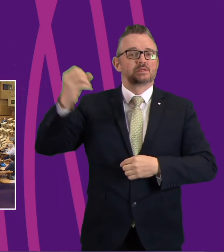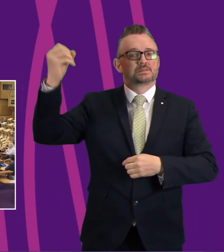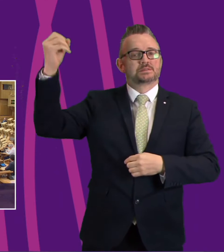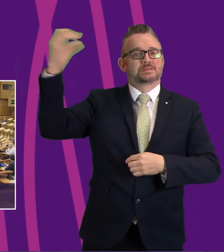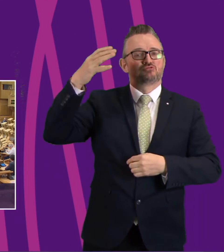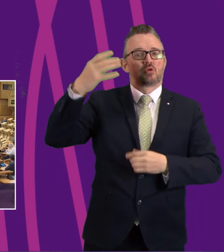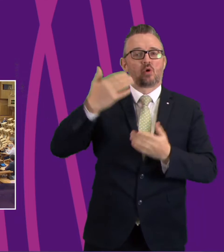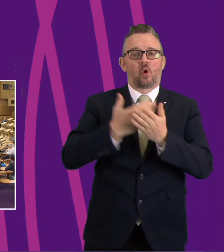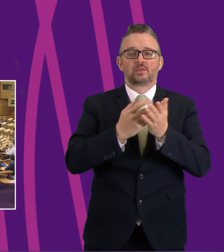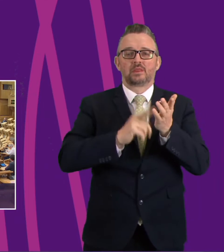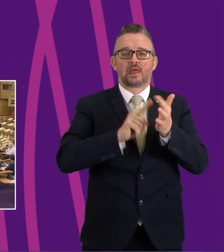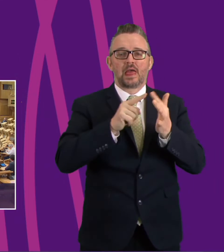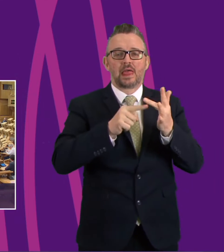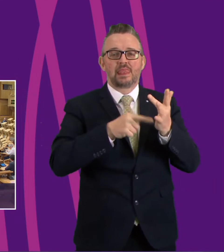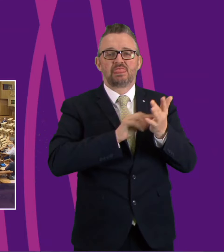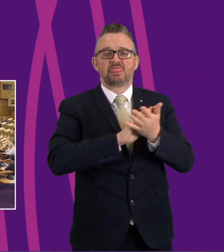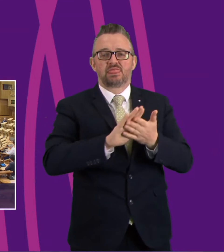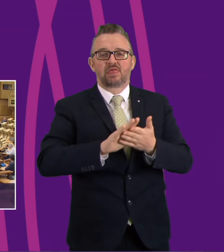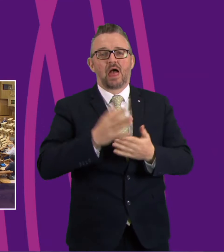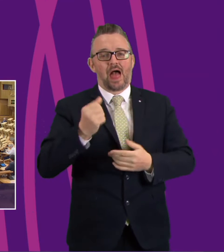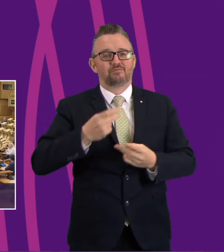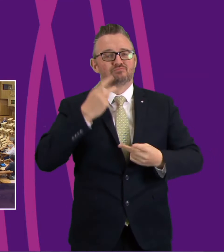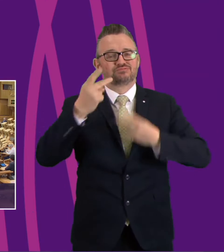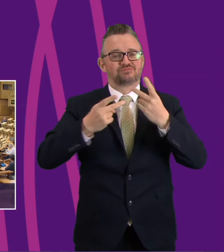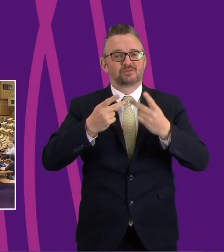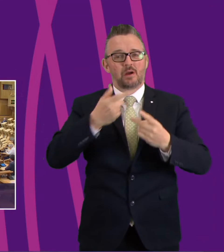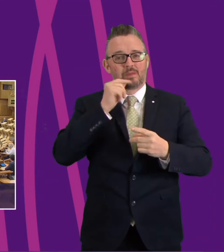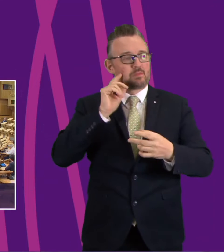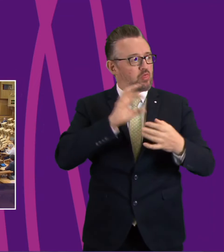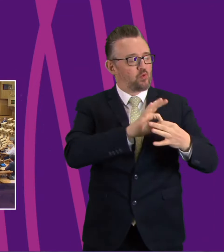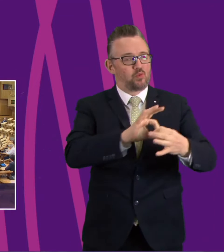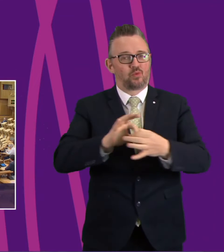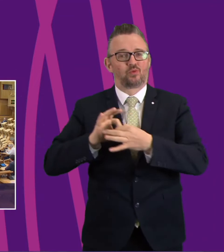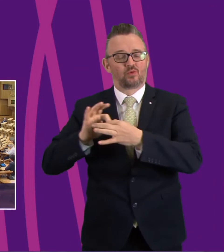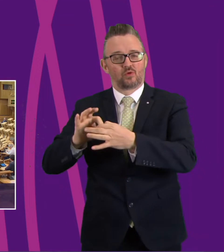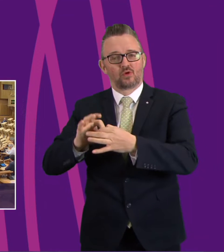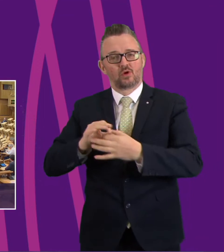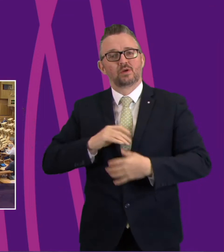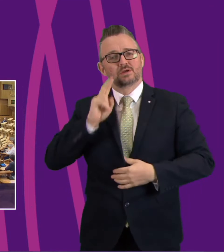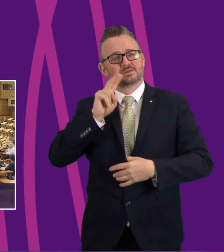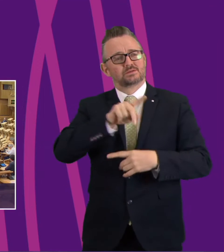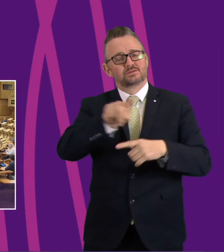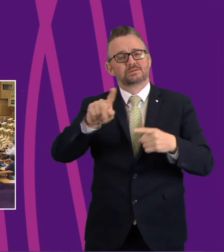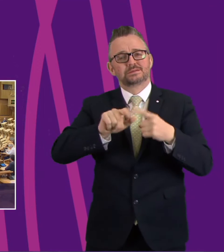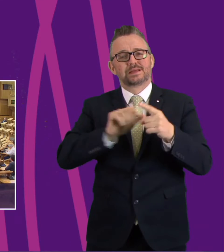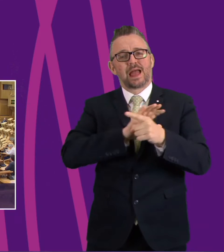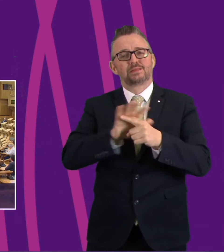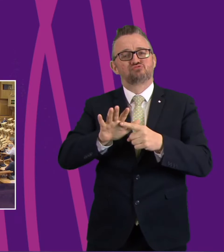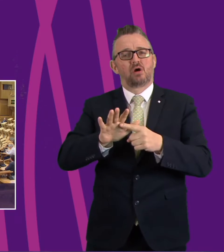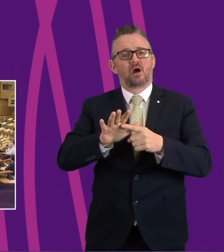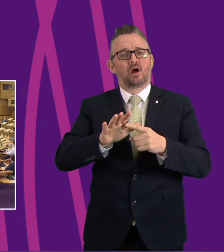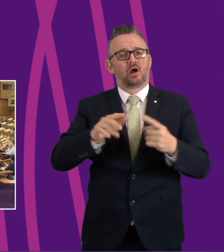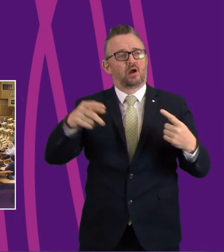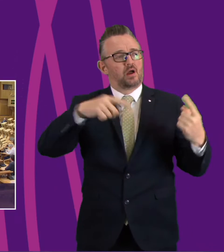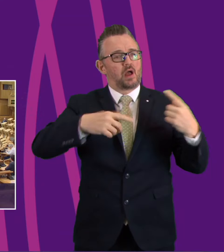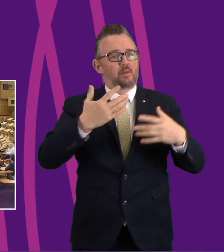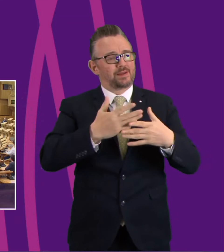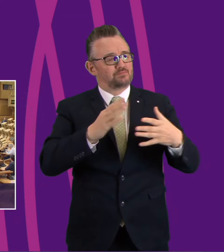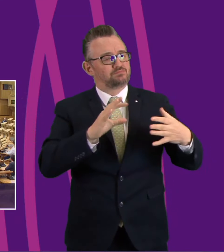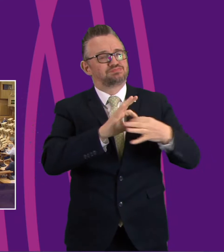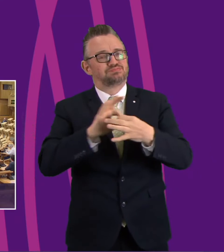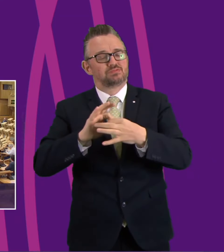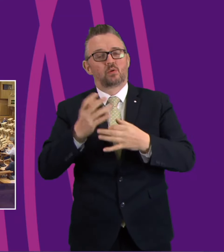Leith. I was heartened to see many Edinburgh Interfaith community members join with friends across Europe